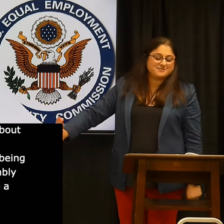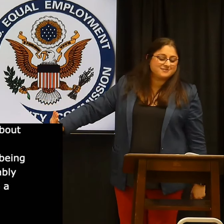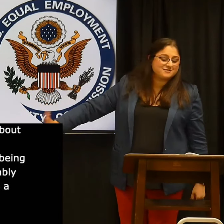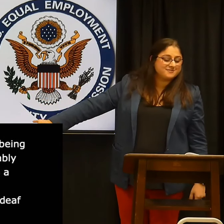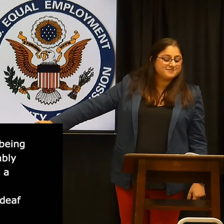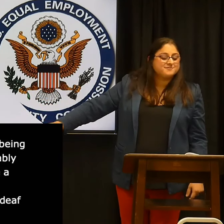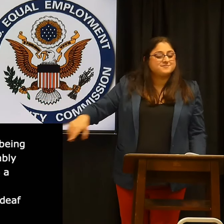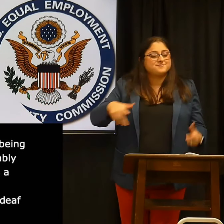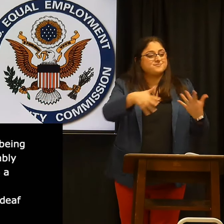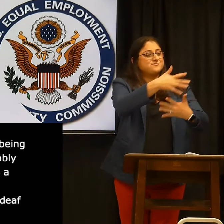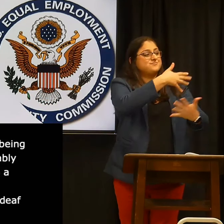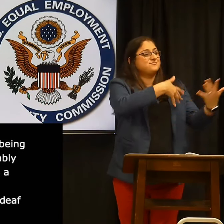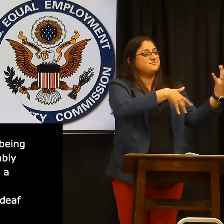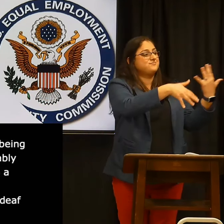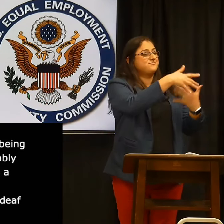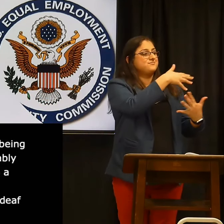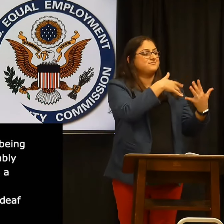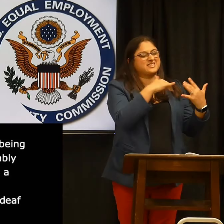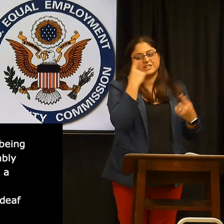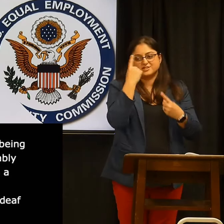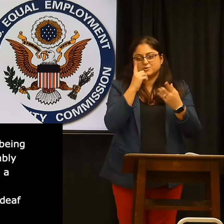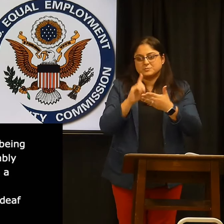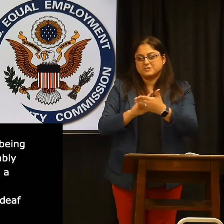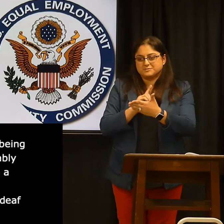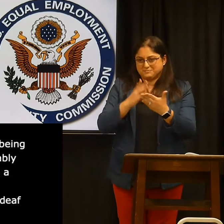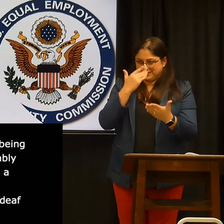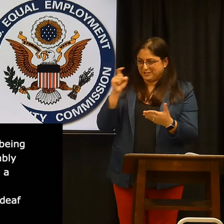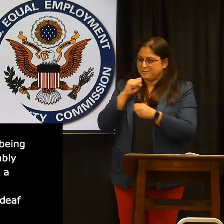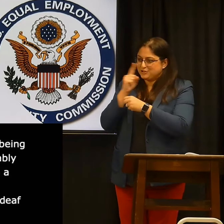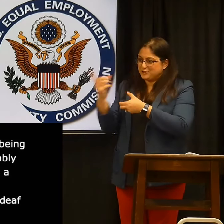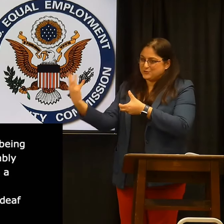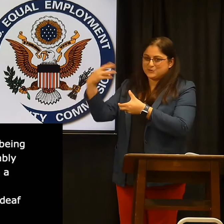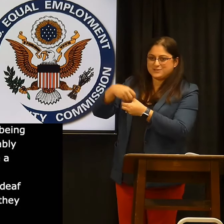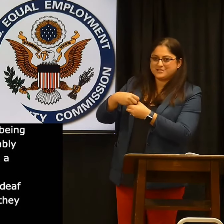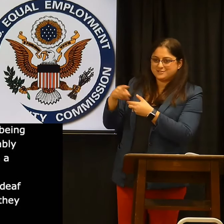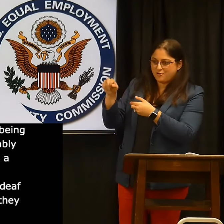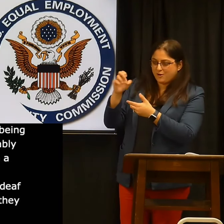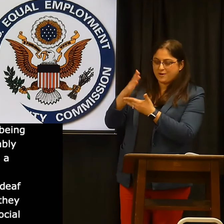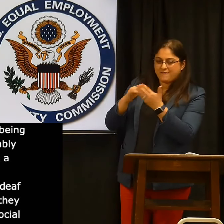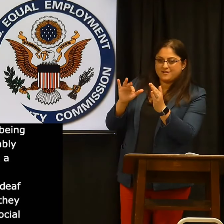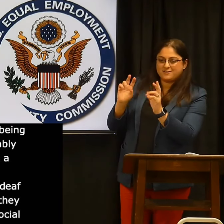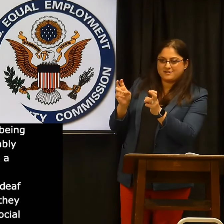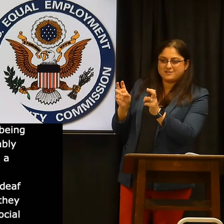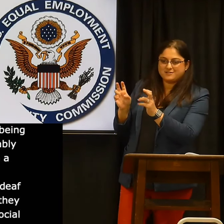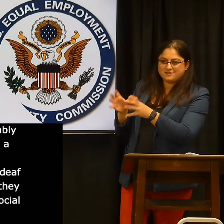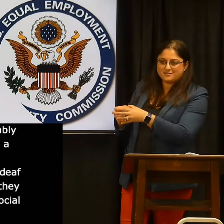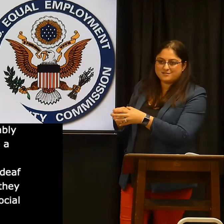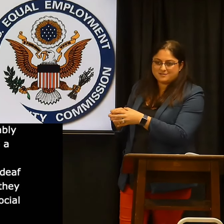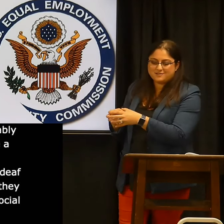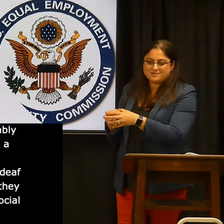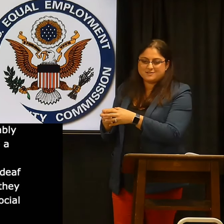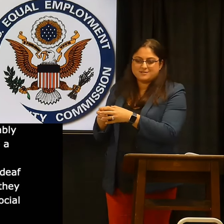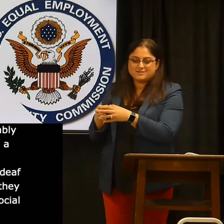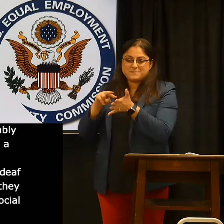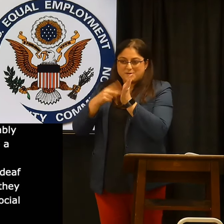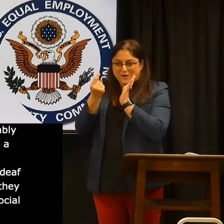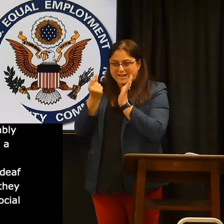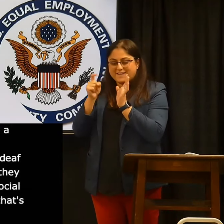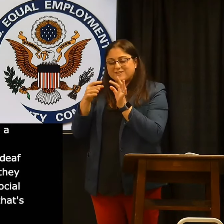need an interpreter, it's a social event. And everybody's socializing, that's discrimination because you're not allowing that deaf person to be a part of